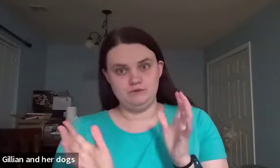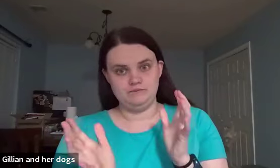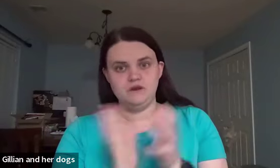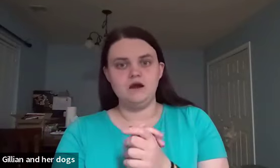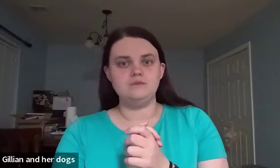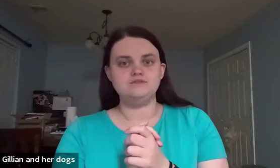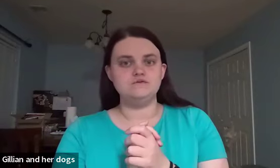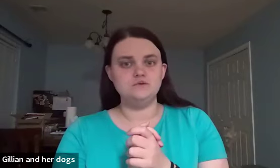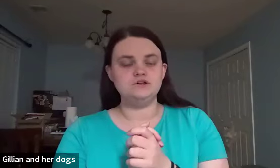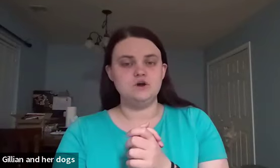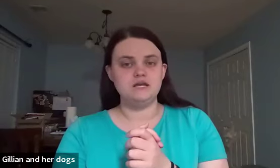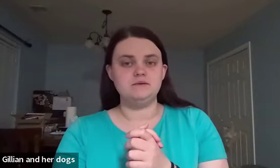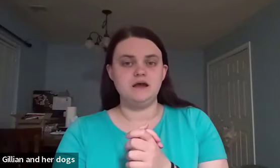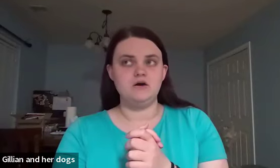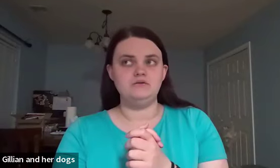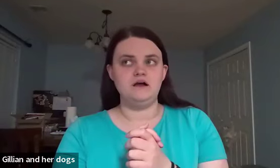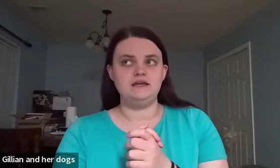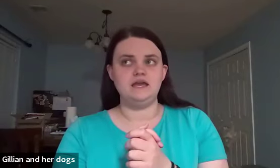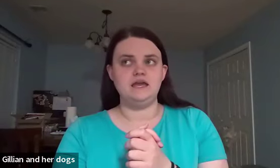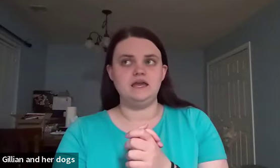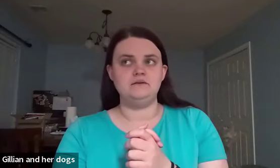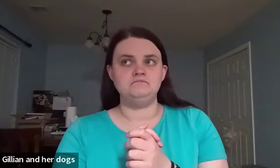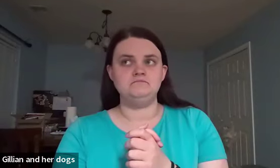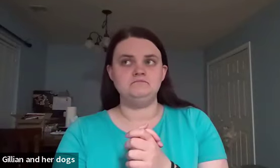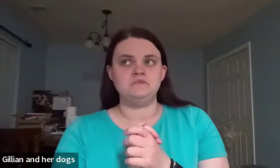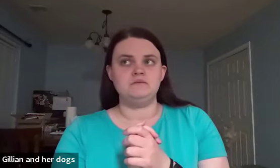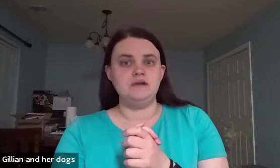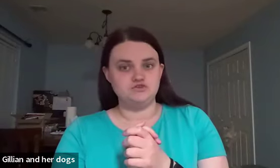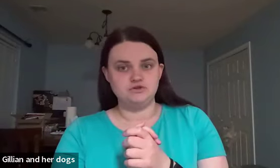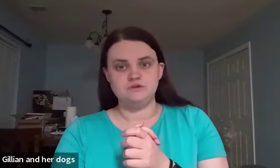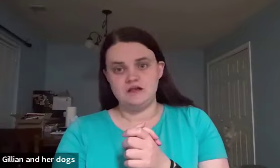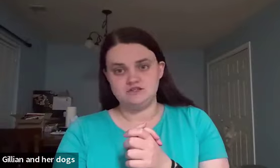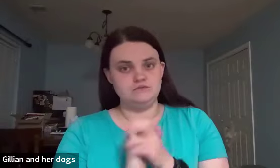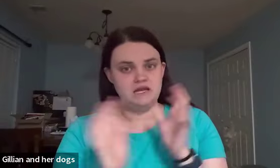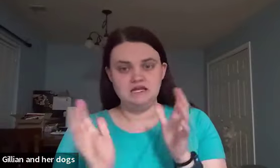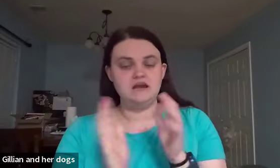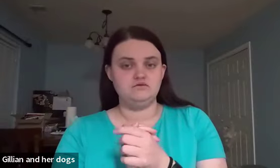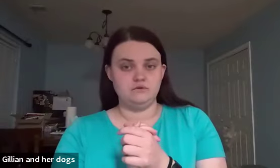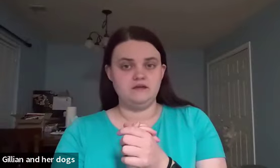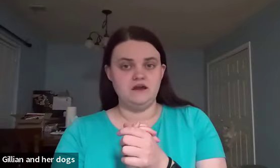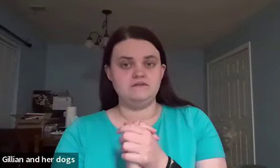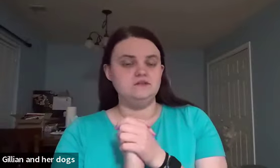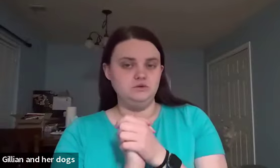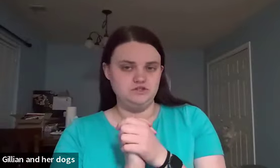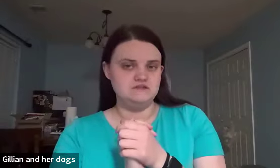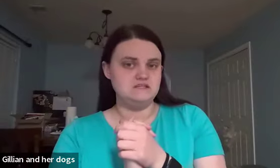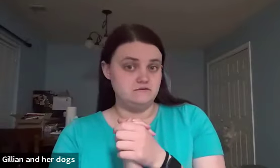room. So if you were talking about like a bedroom, classroom, any kind of room like that, you would do the sign